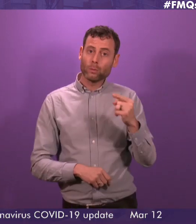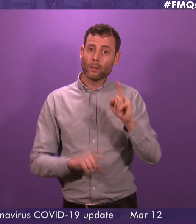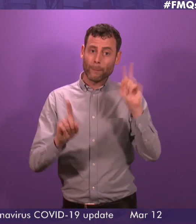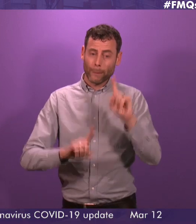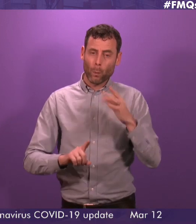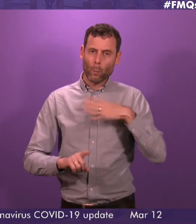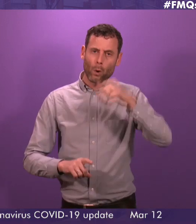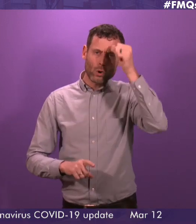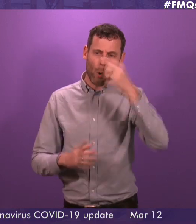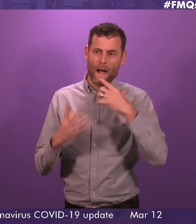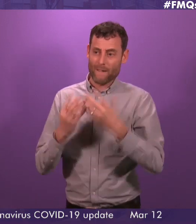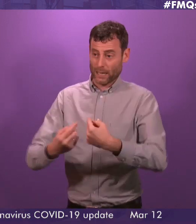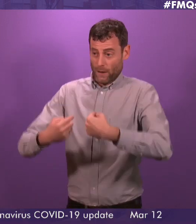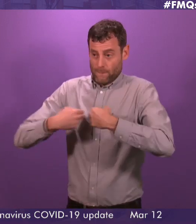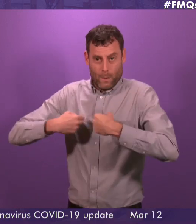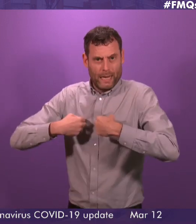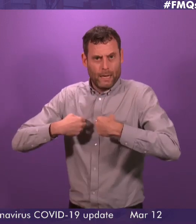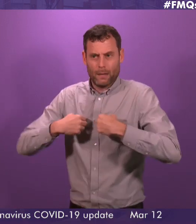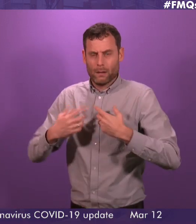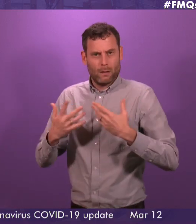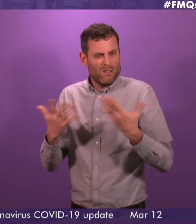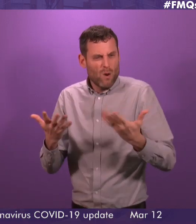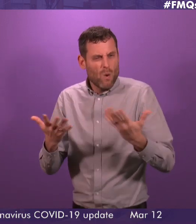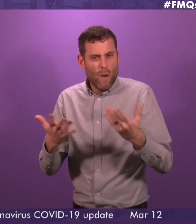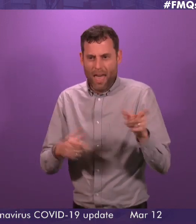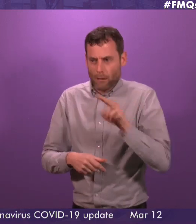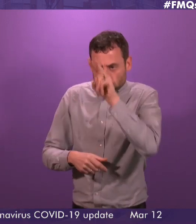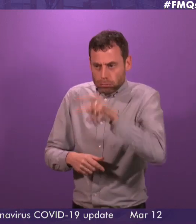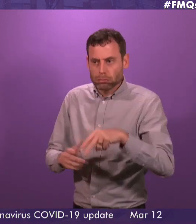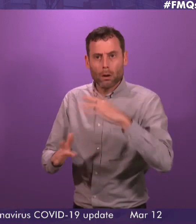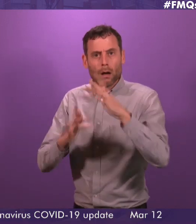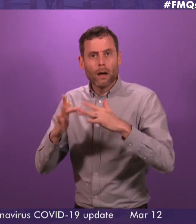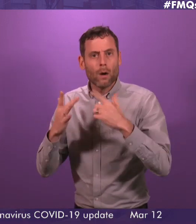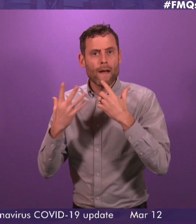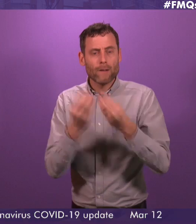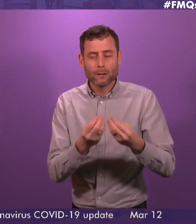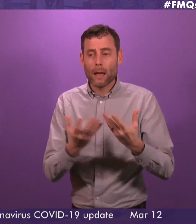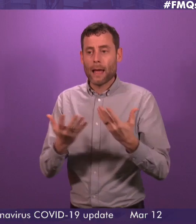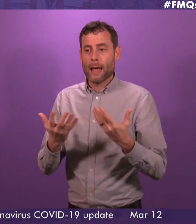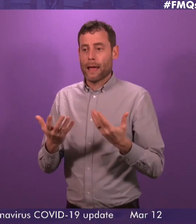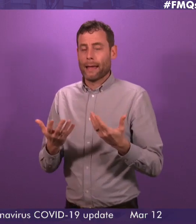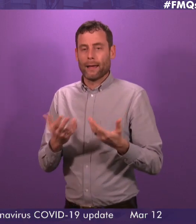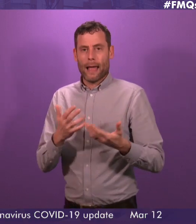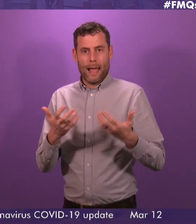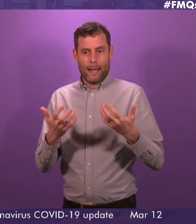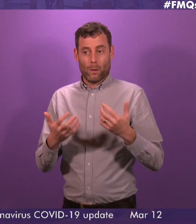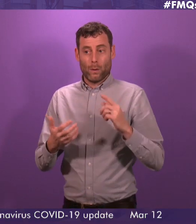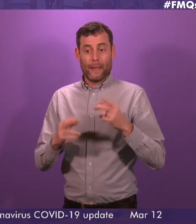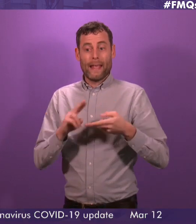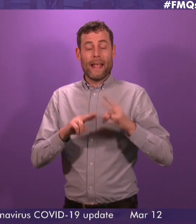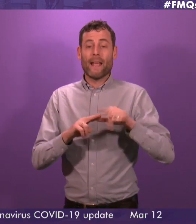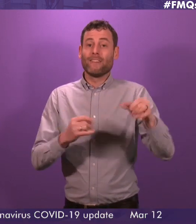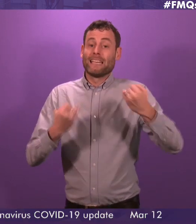up? How will that be disseminated? But importantly, in terms of diagnostic and treatment pathways, will there be prioritisation